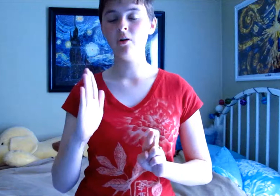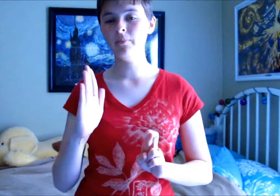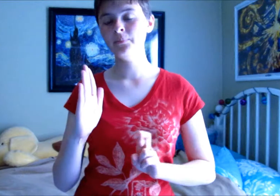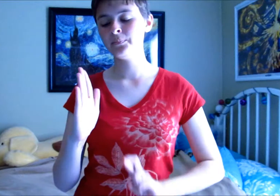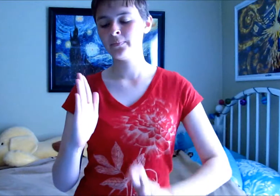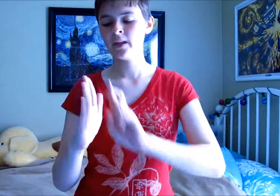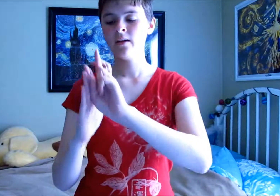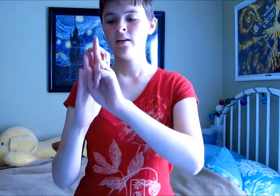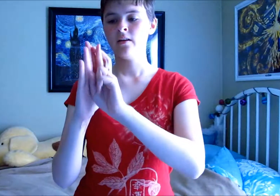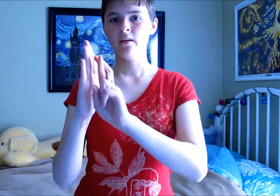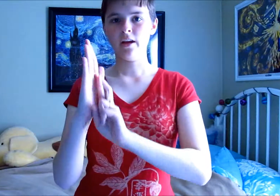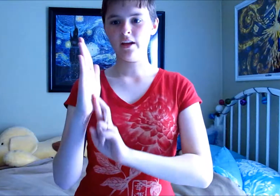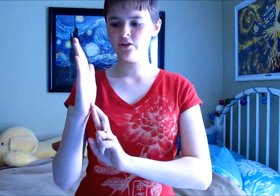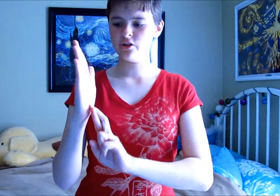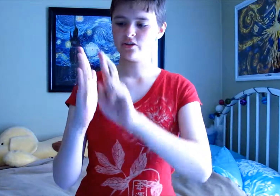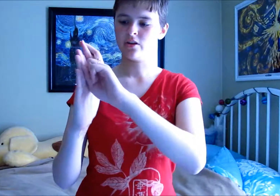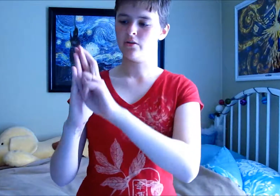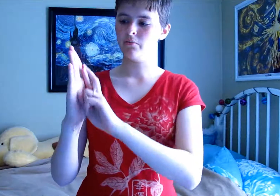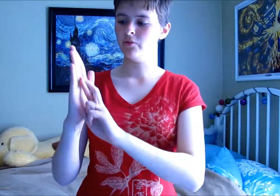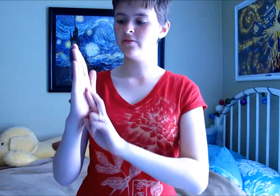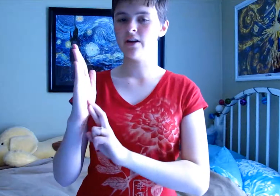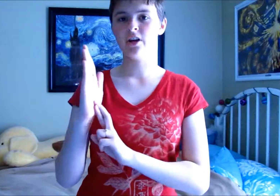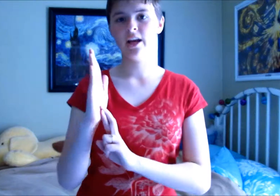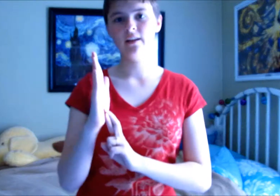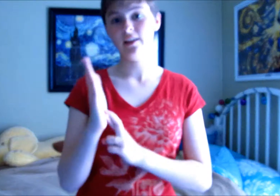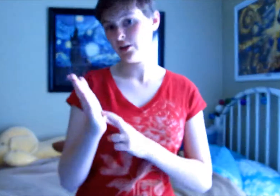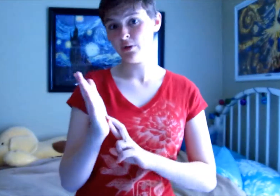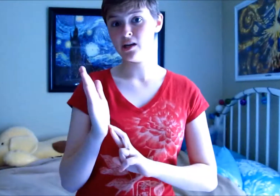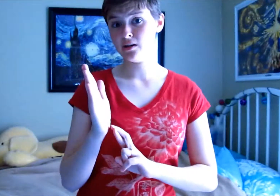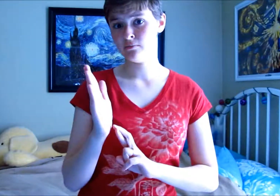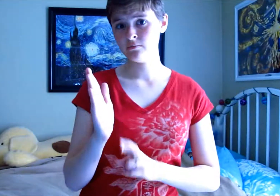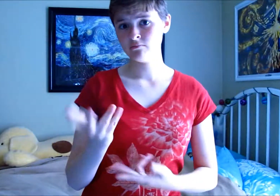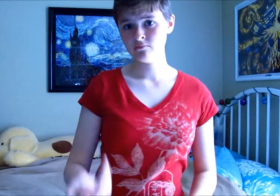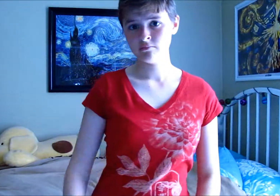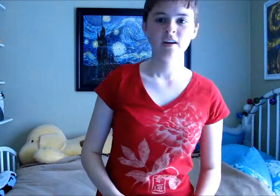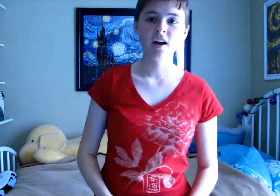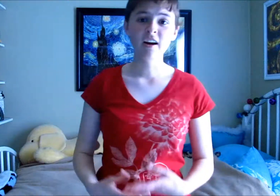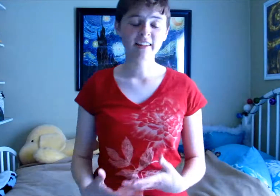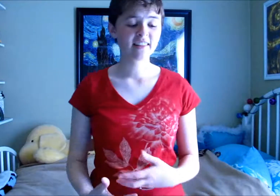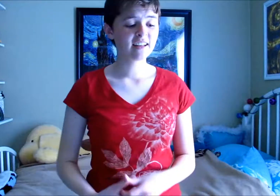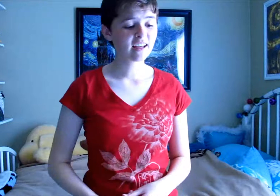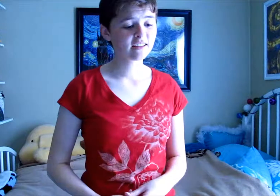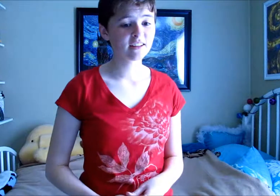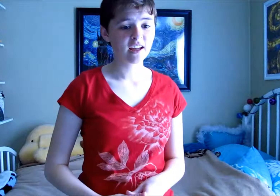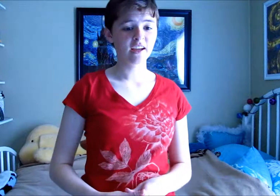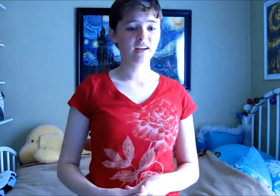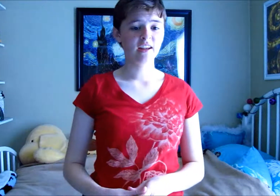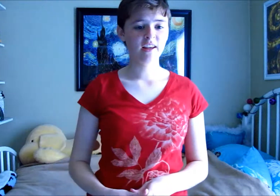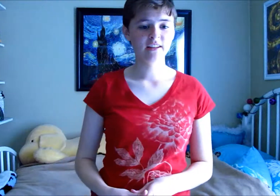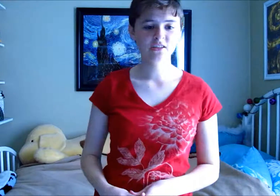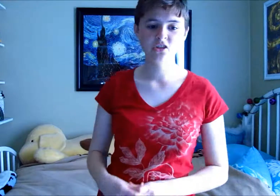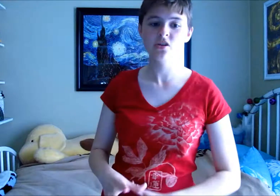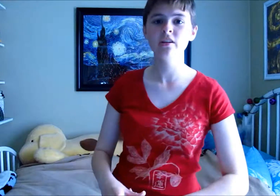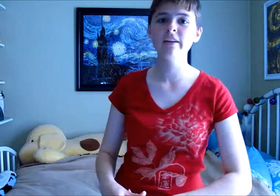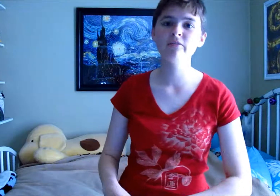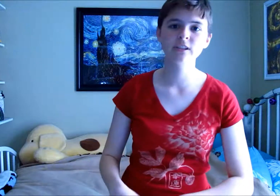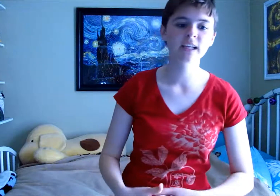palm, and you're just going to move down your hand like you're writing. Alright, the next line is too late for